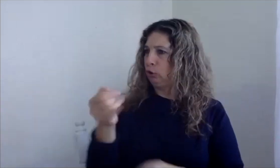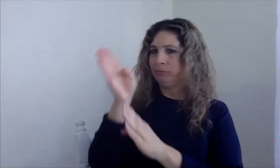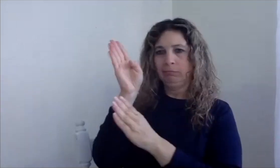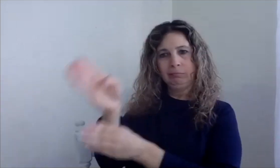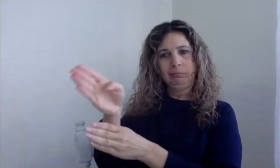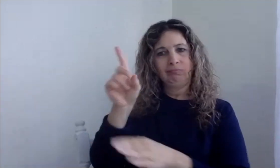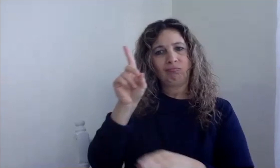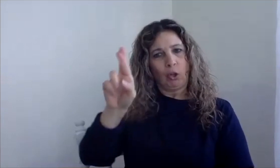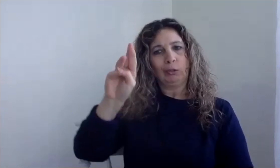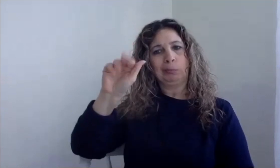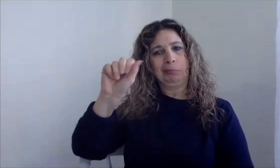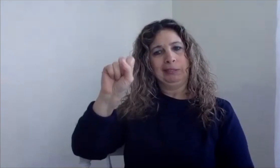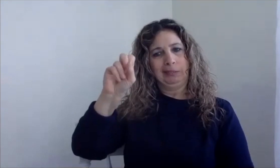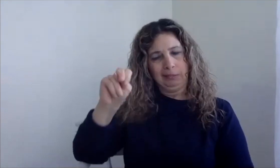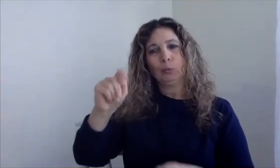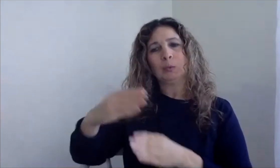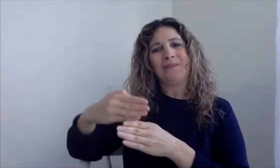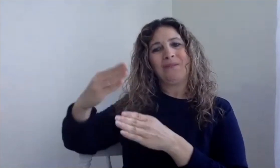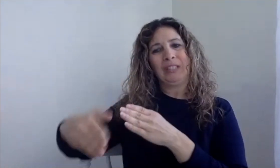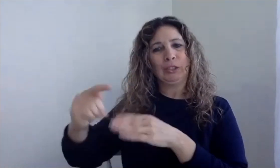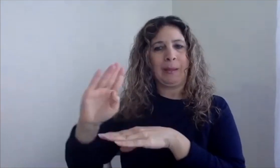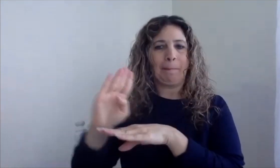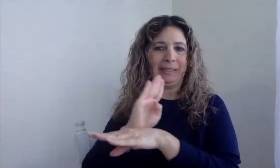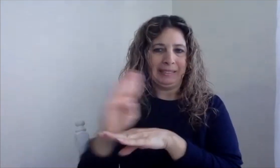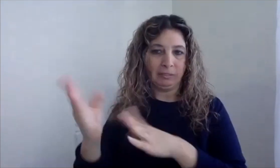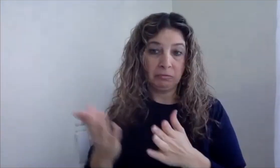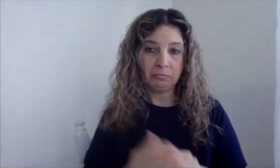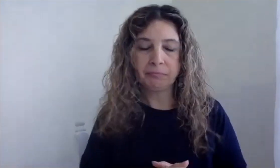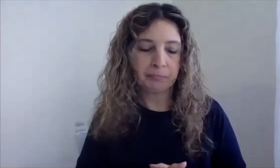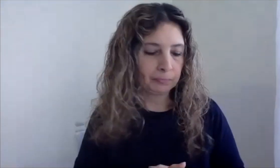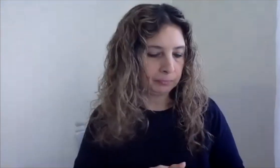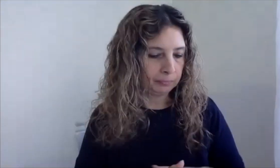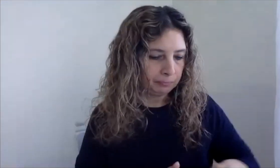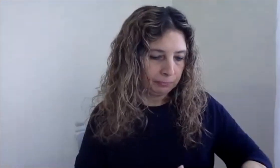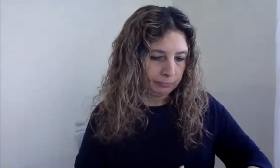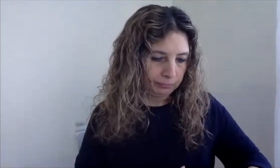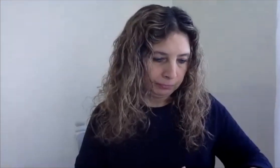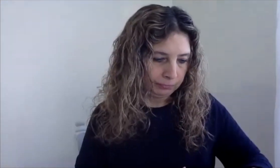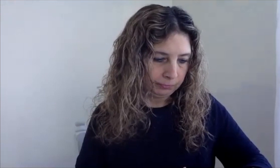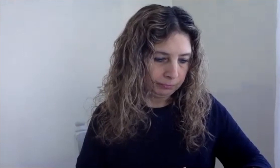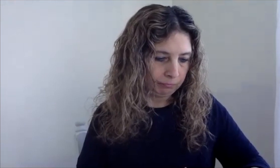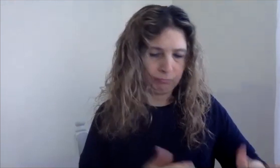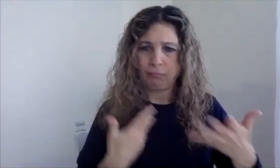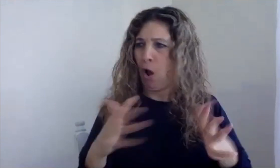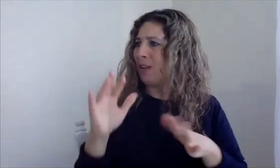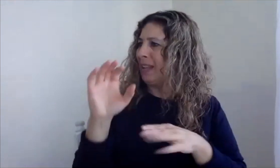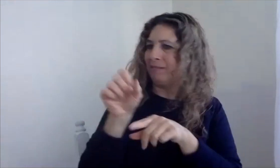And I don't want to talk to anyone but Dr. Mason because I want to finish the business that I set out to talk to her about in the first place.